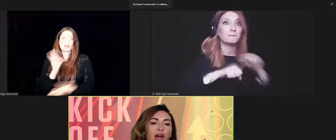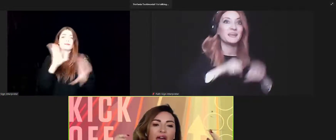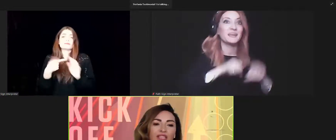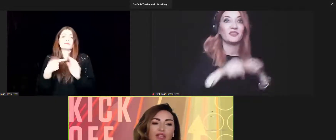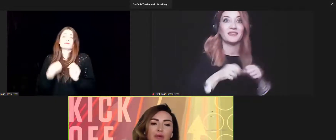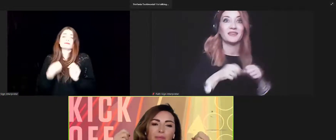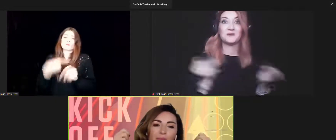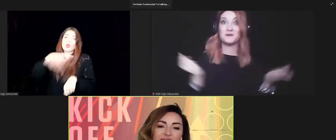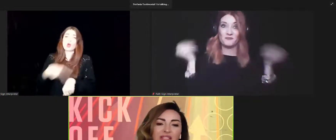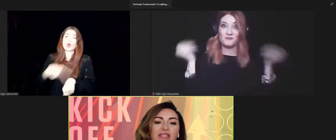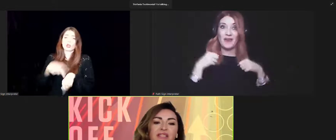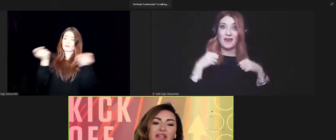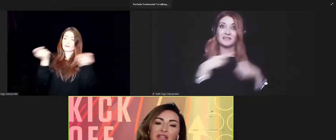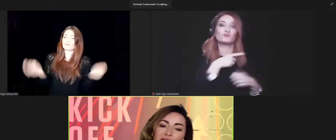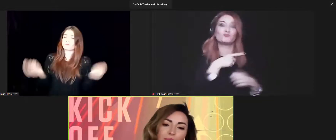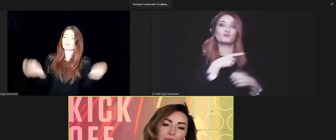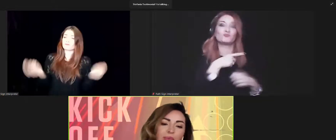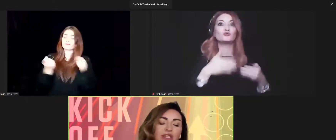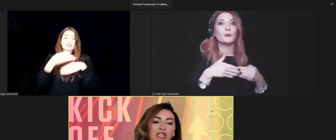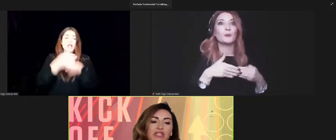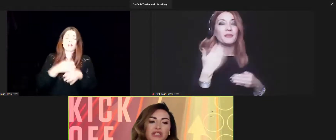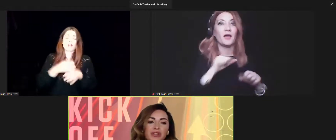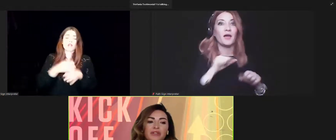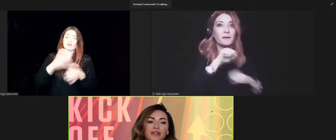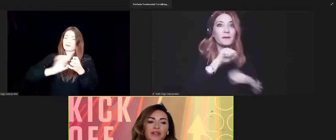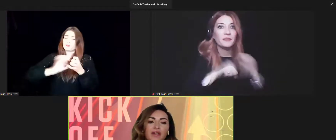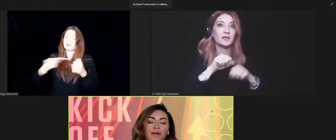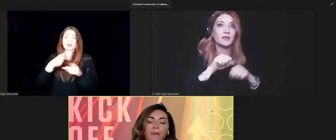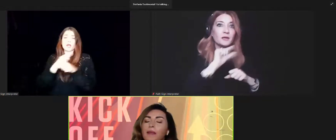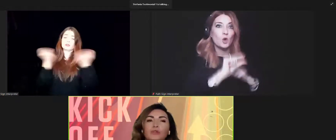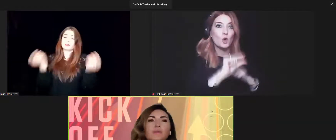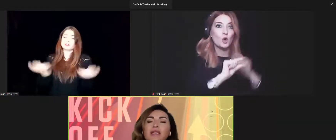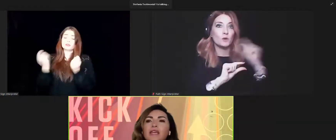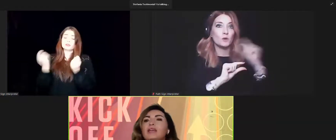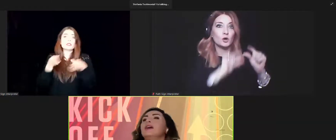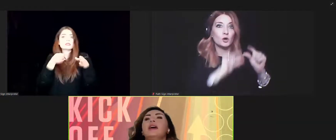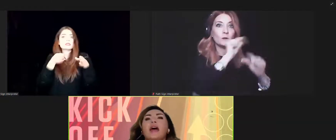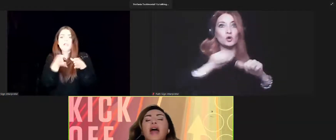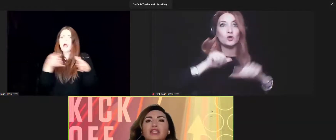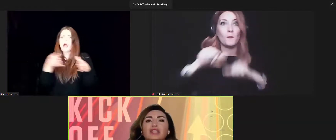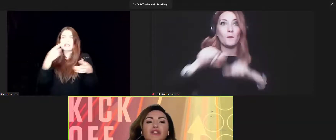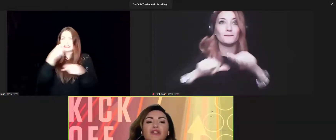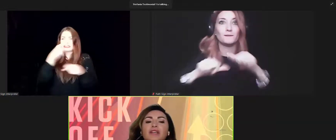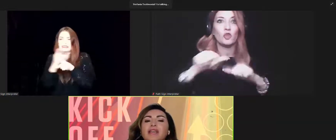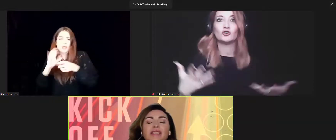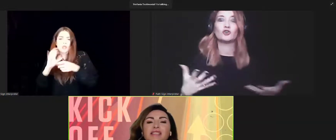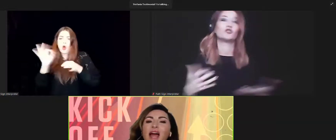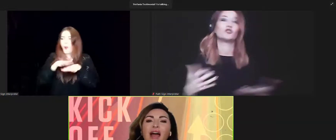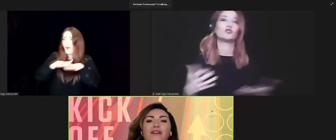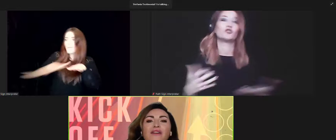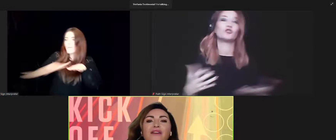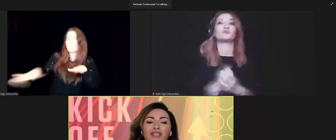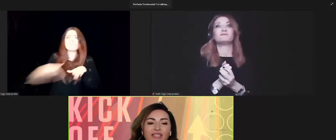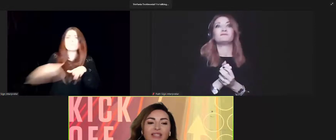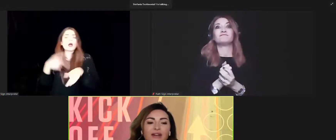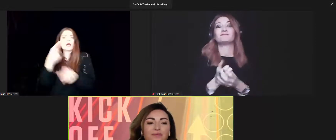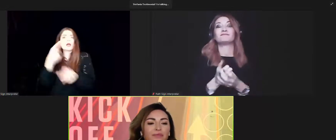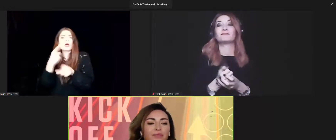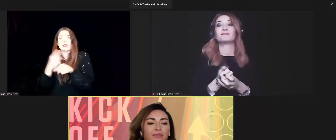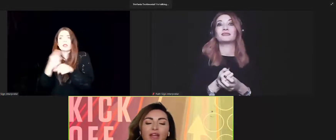So action, persistence, and repetition. To me, action is